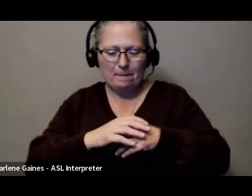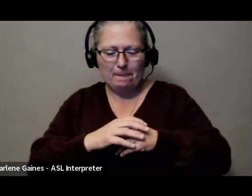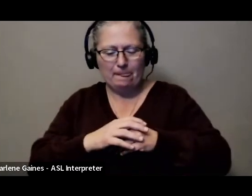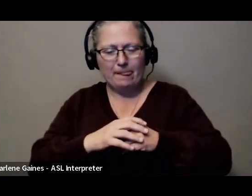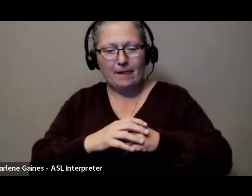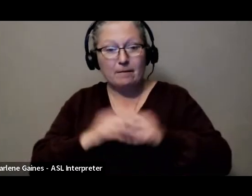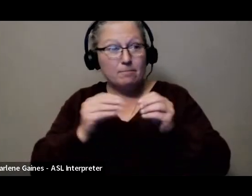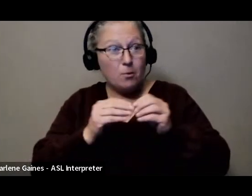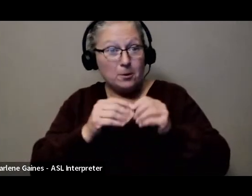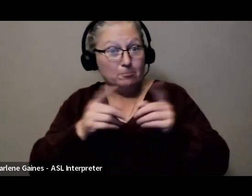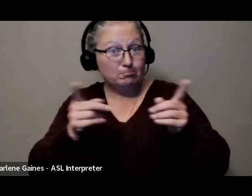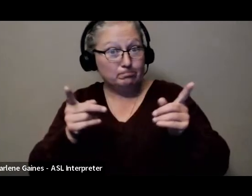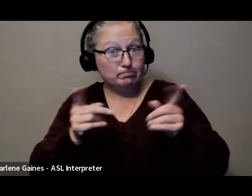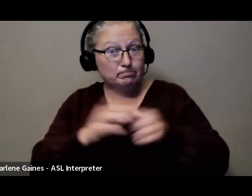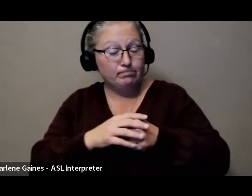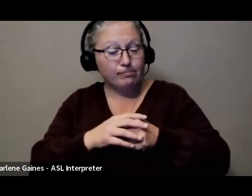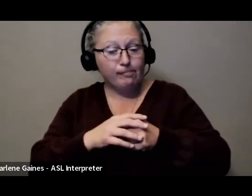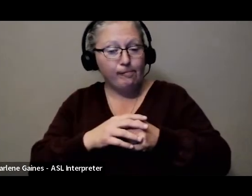Anybody else?